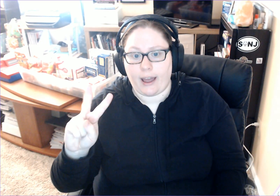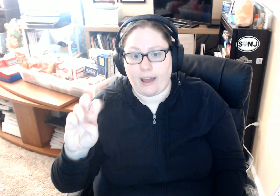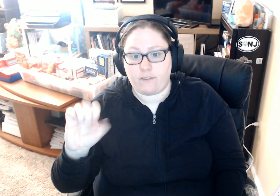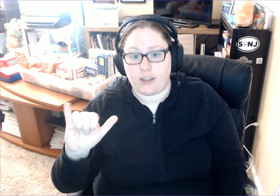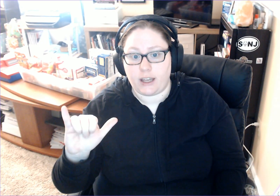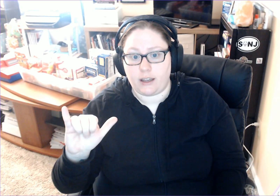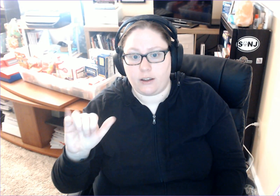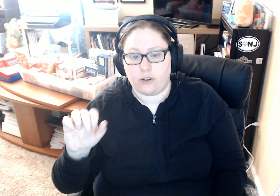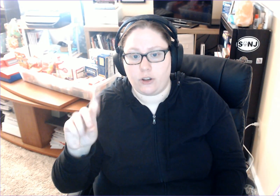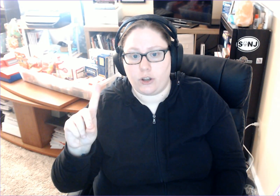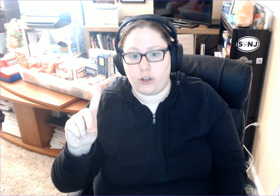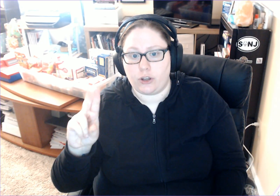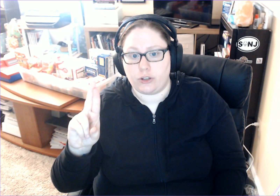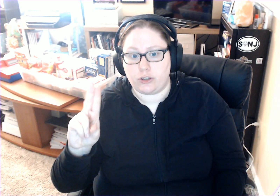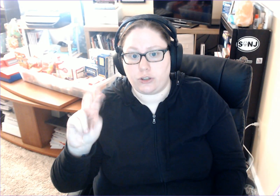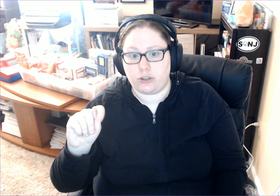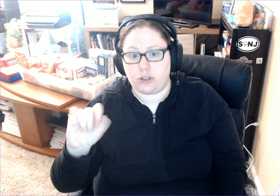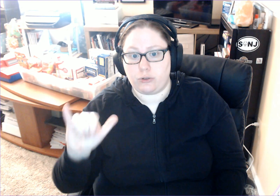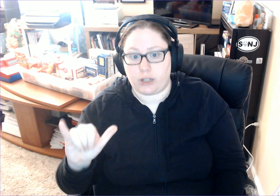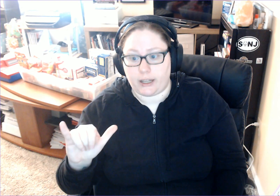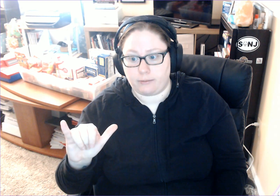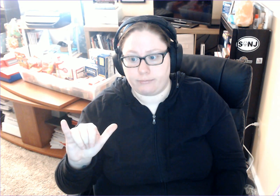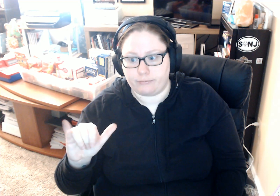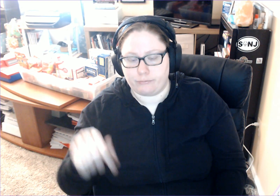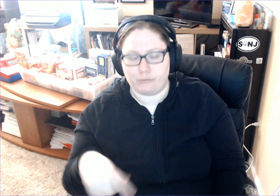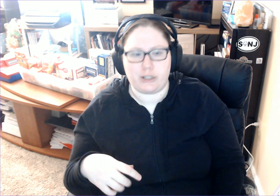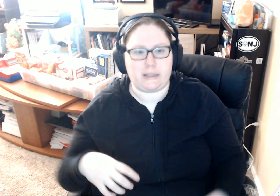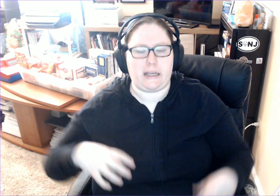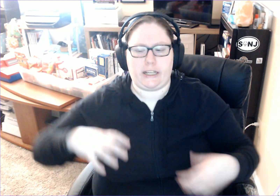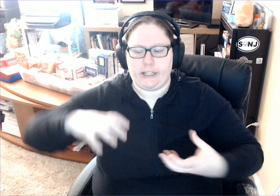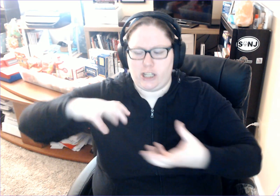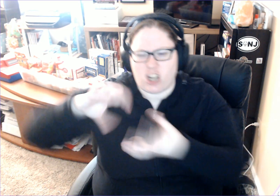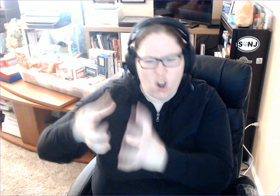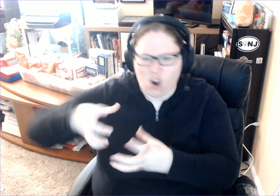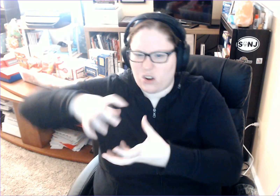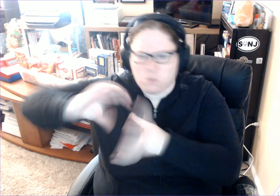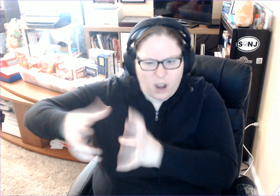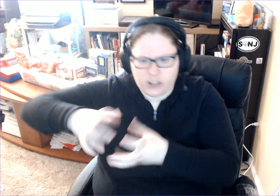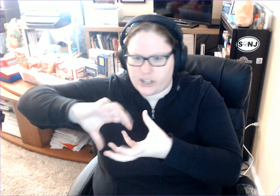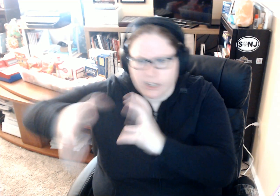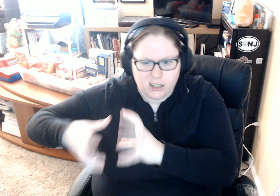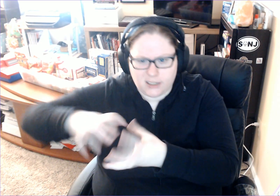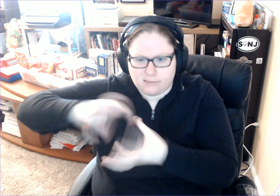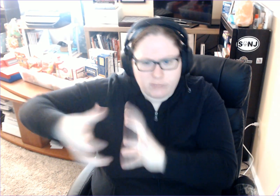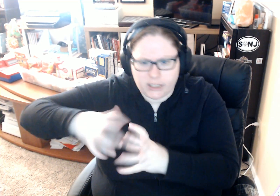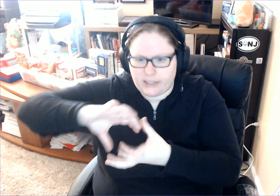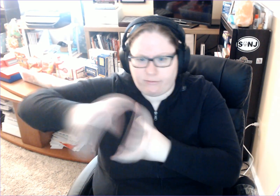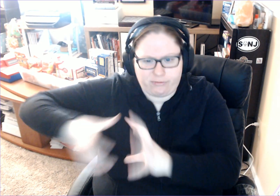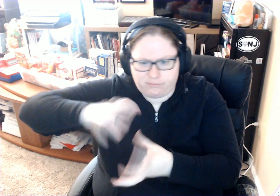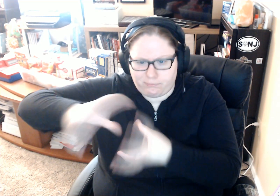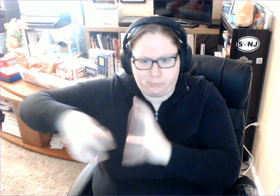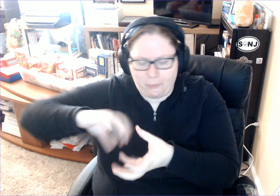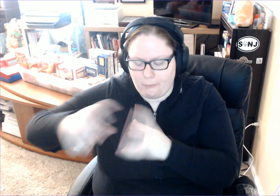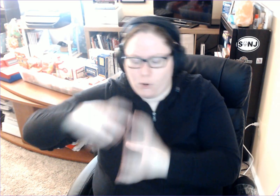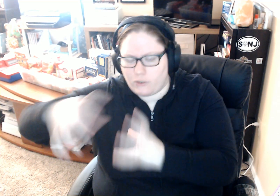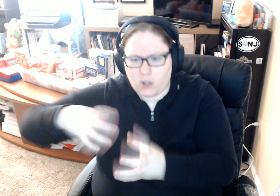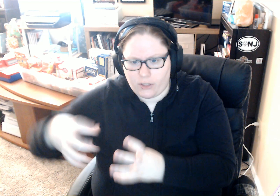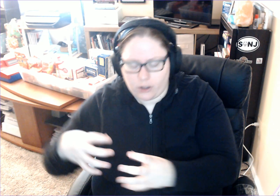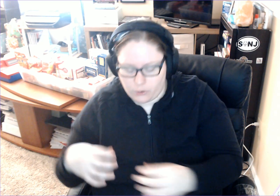heavy duty, which is like a hard washing. Really moves all the clothes around a